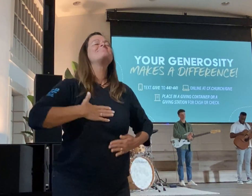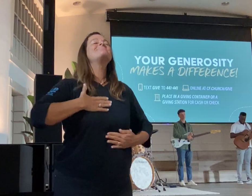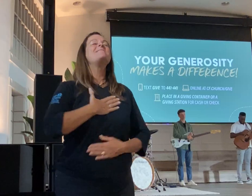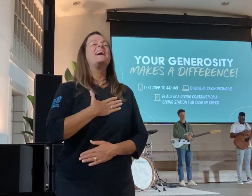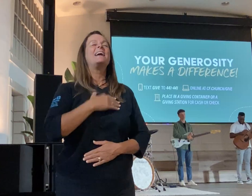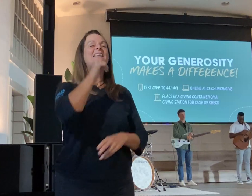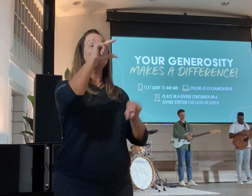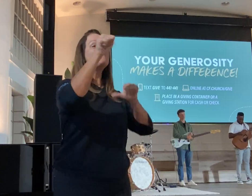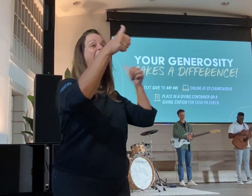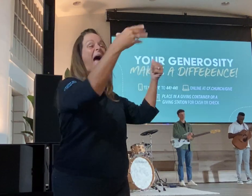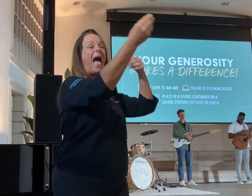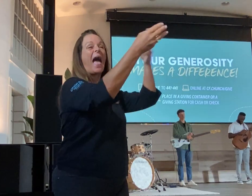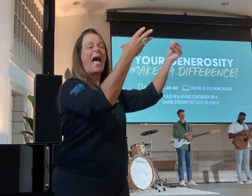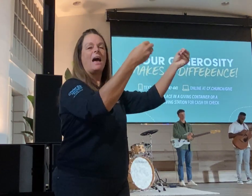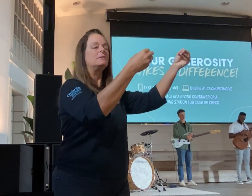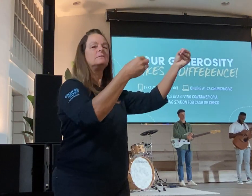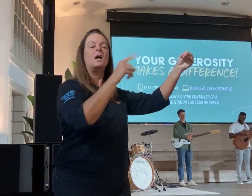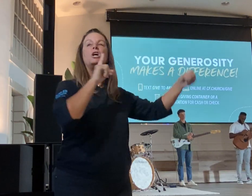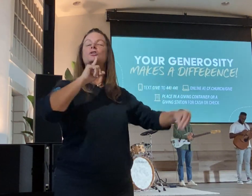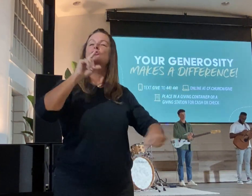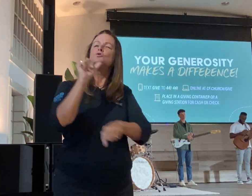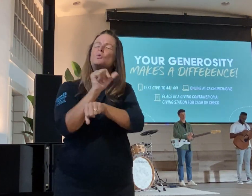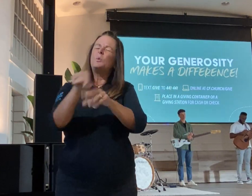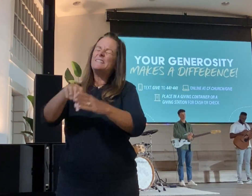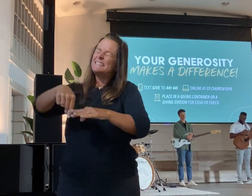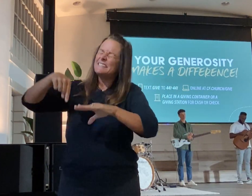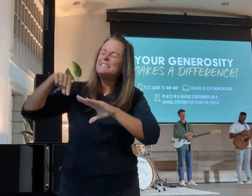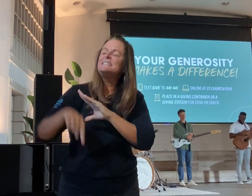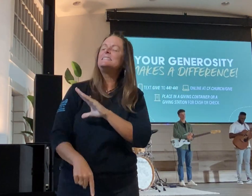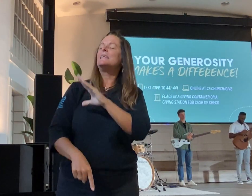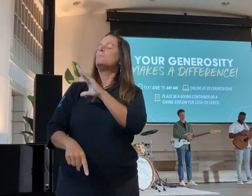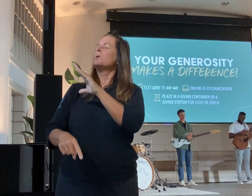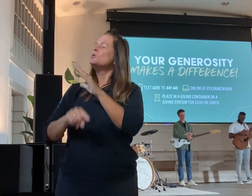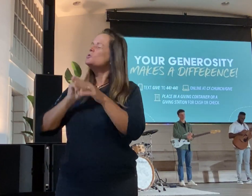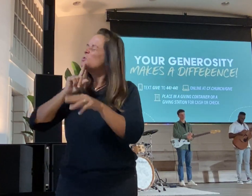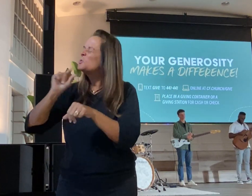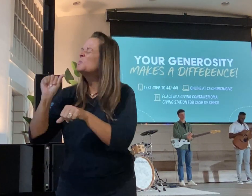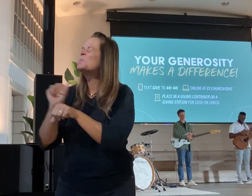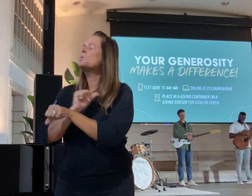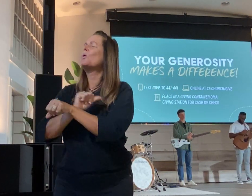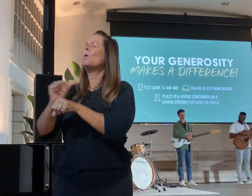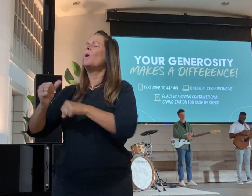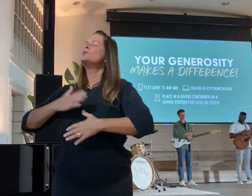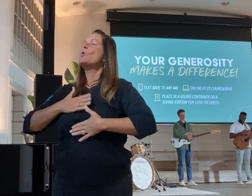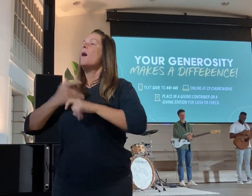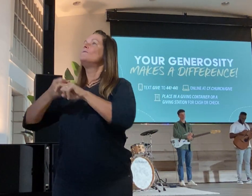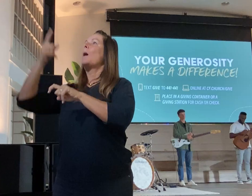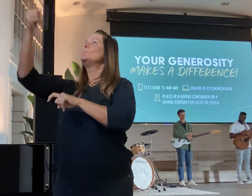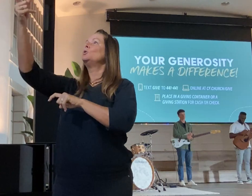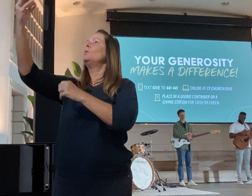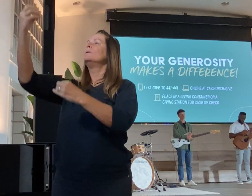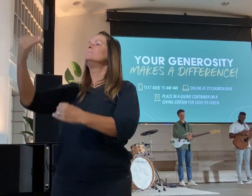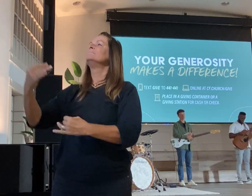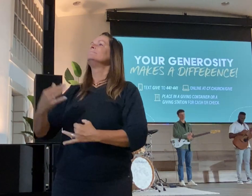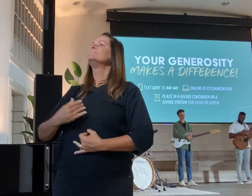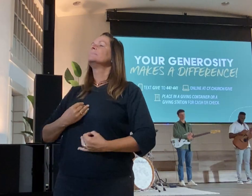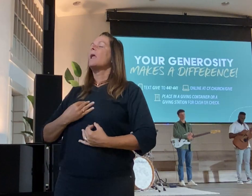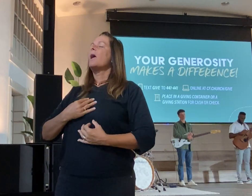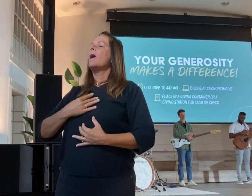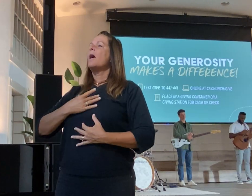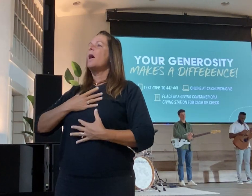is using on the external, that we have peace, that we have joy, and we're able to be generous, God, because you have so